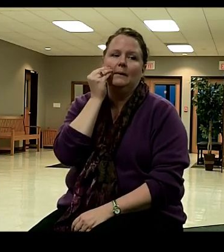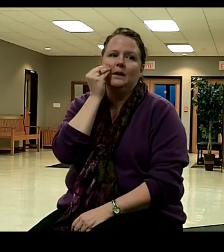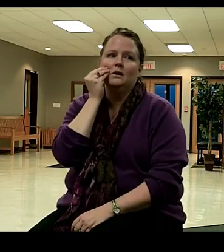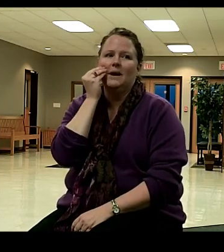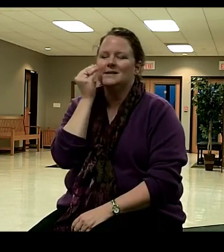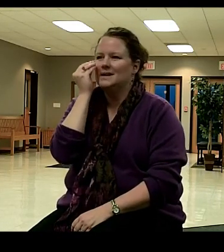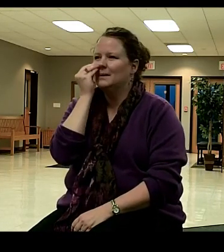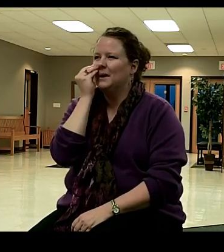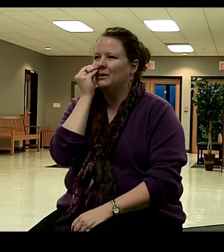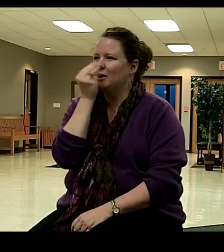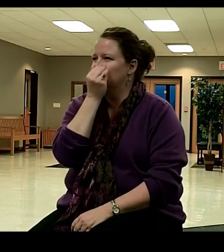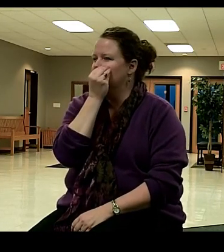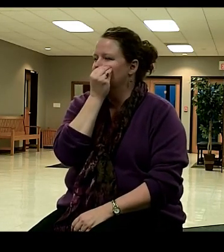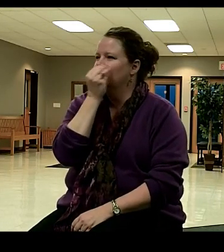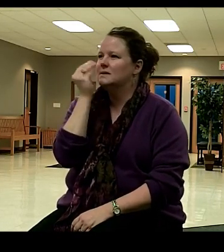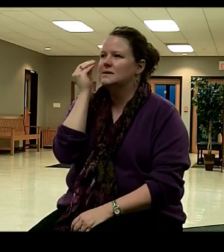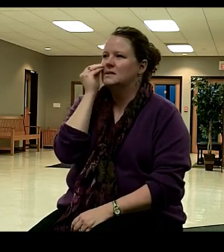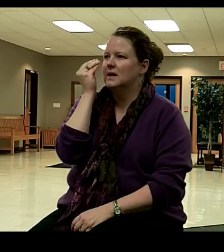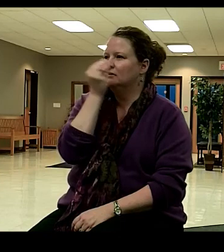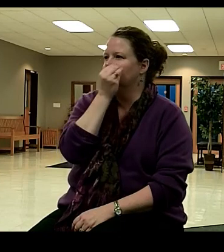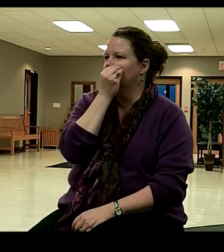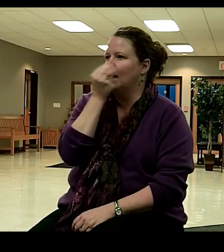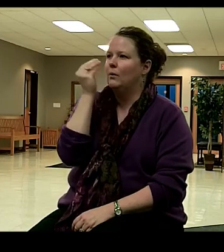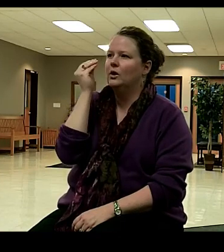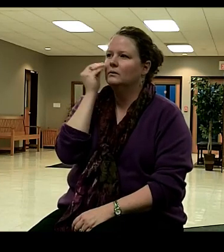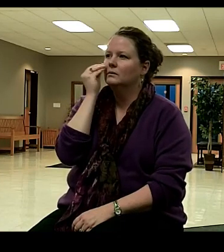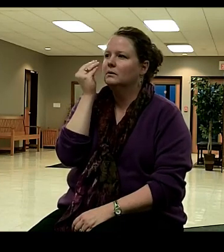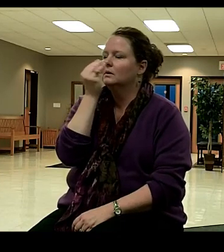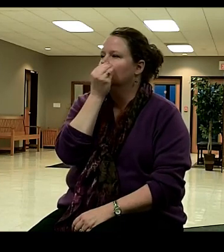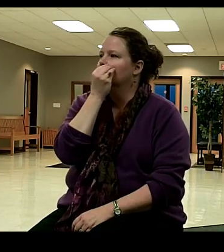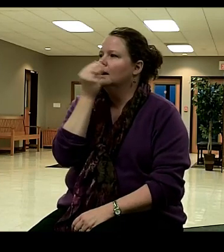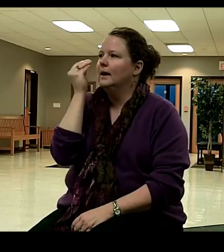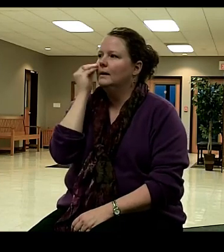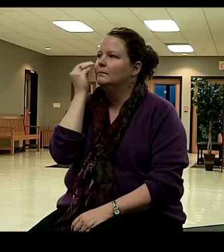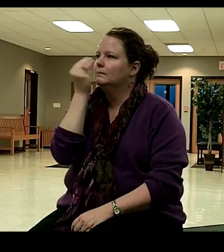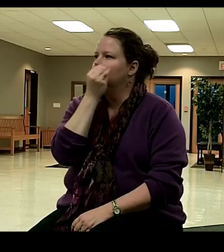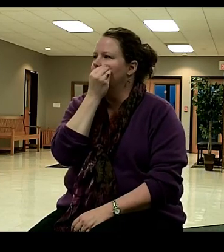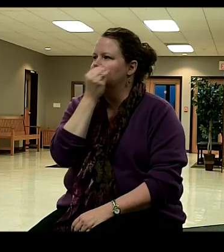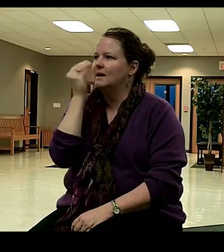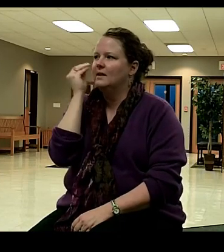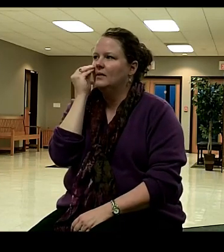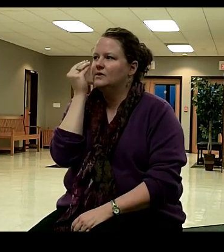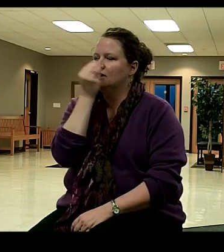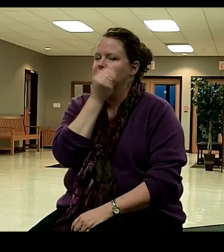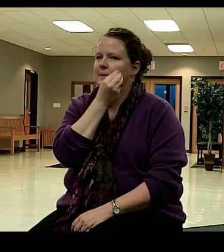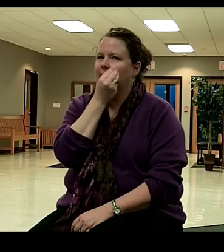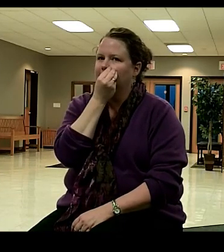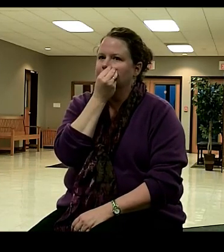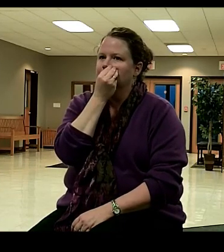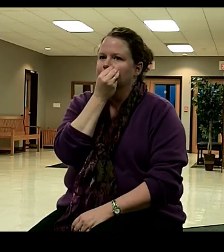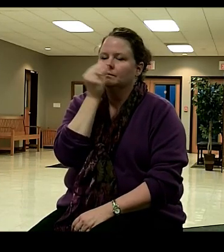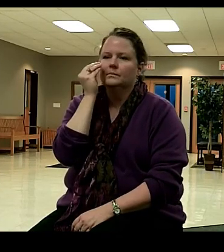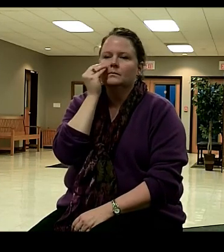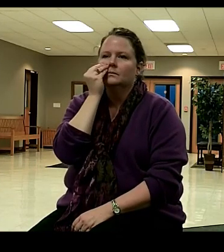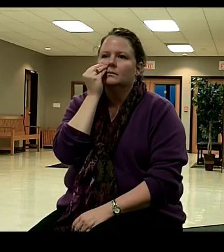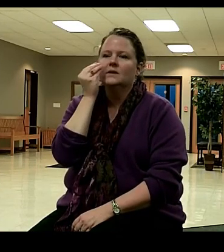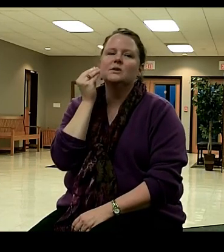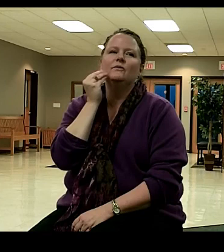Napkin. You might see it up by your nose, but this is the sign for flour. One side and the other side, you're smelling it. So if you